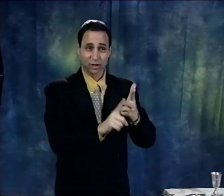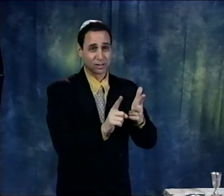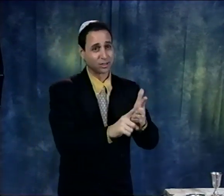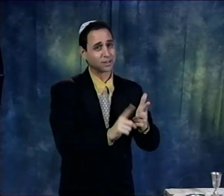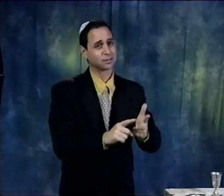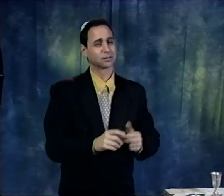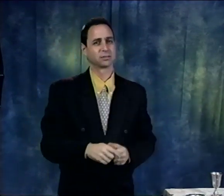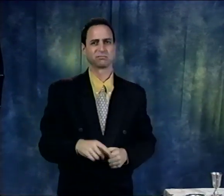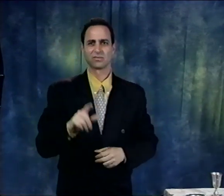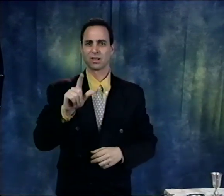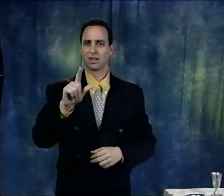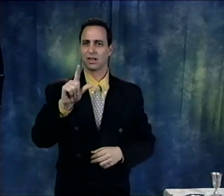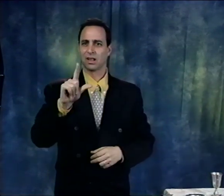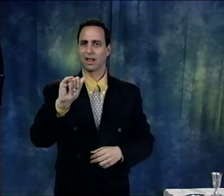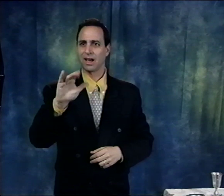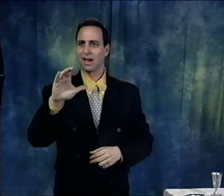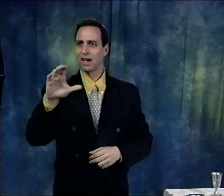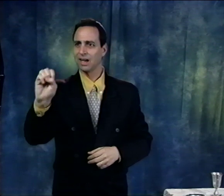Third, lice.